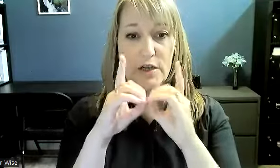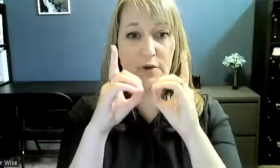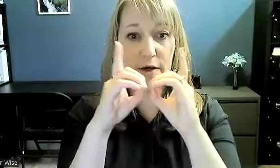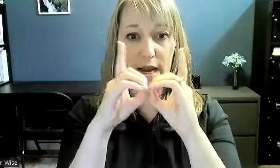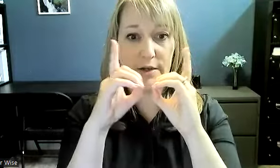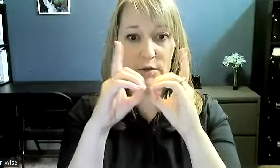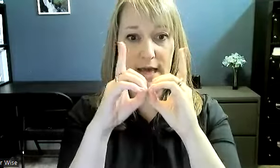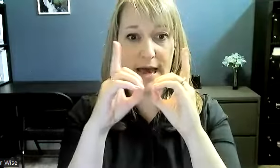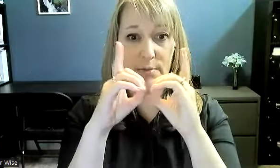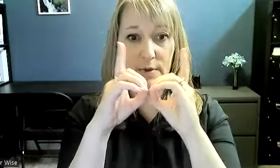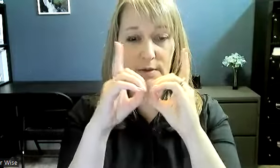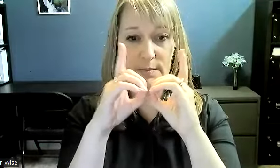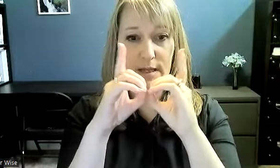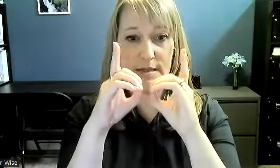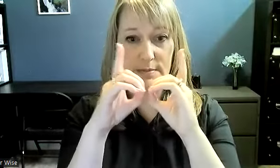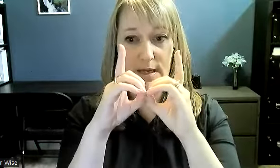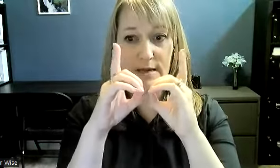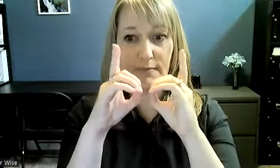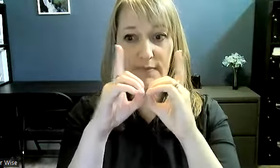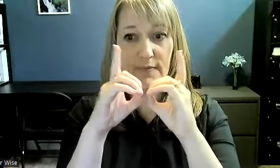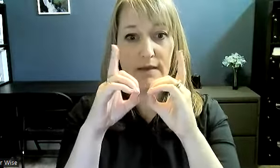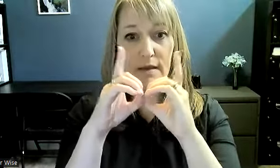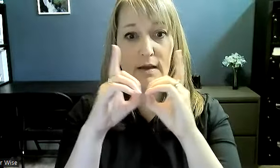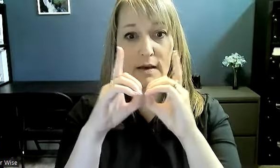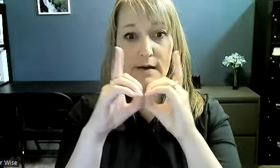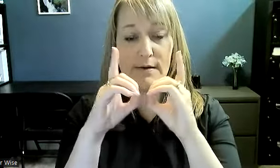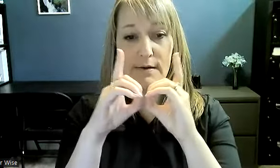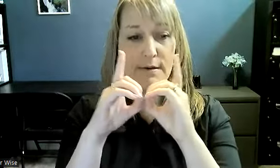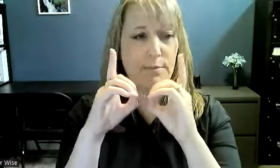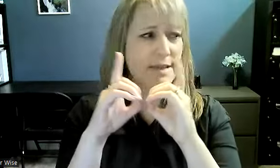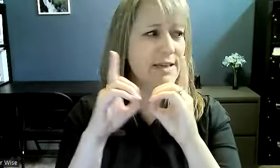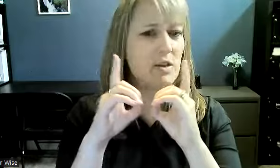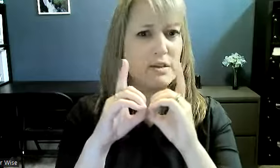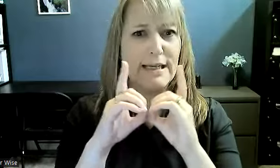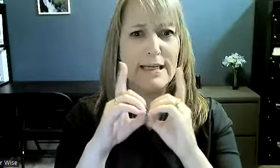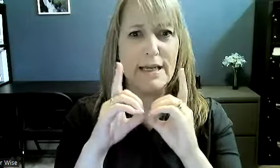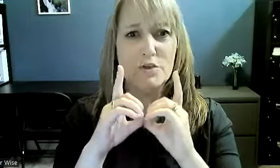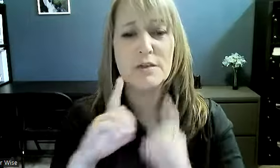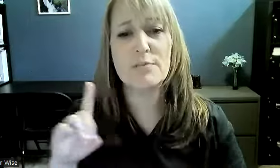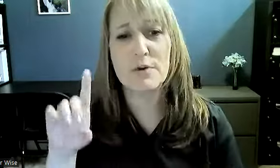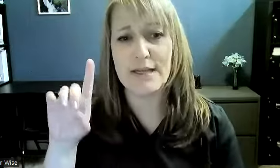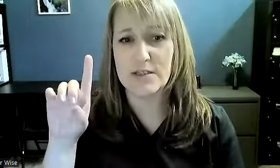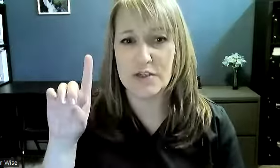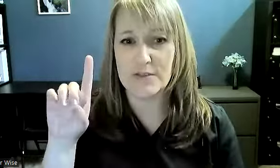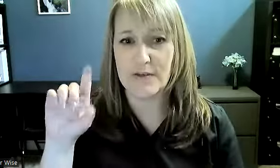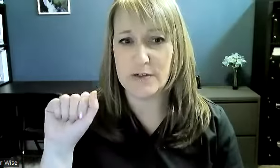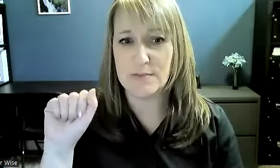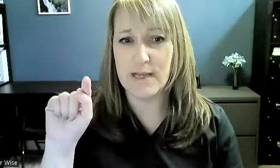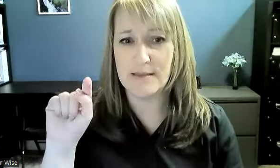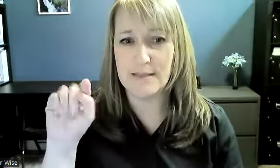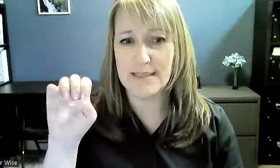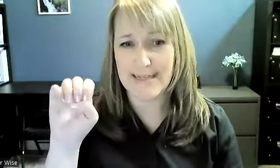other, and you tap a little bit this way. I believe in your signing naturally book, it's just finger spelled